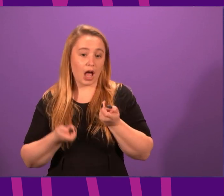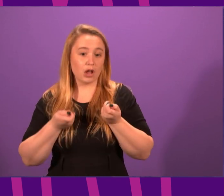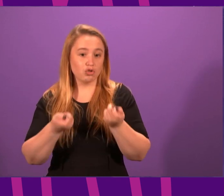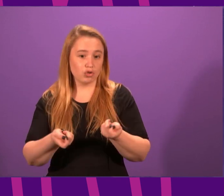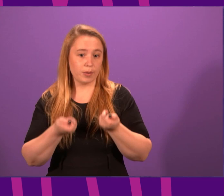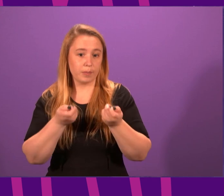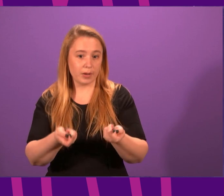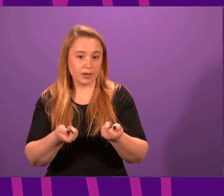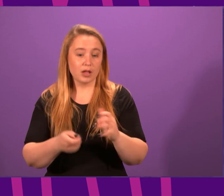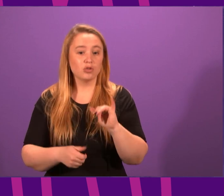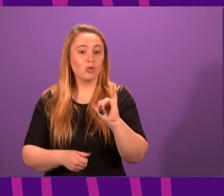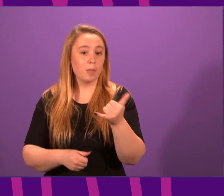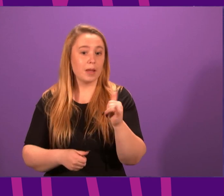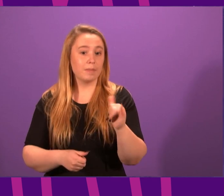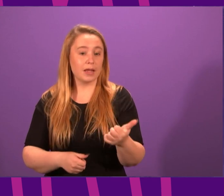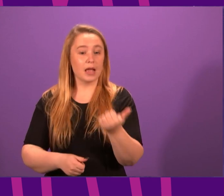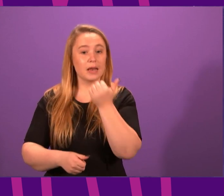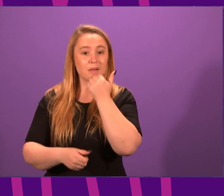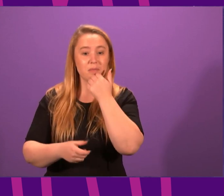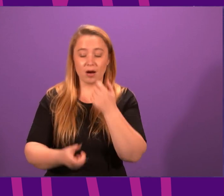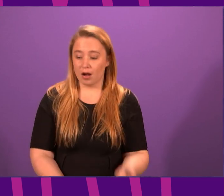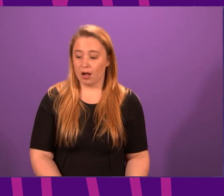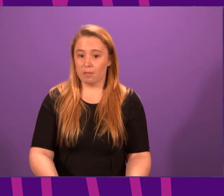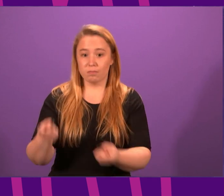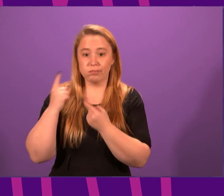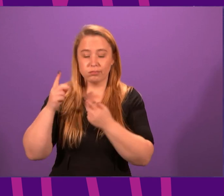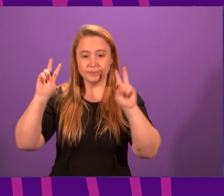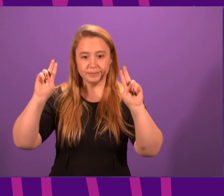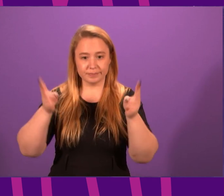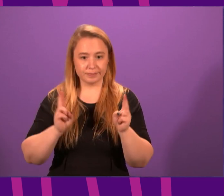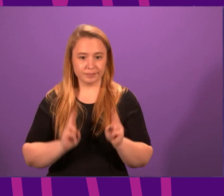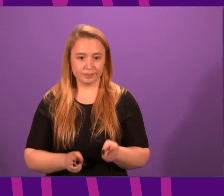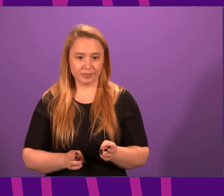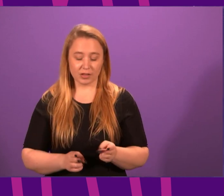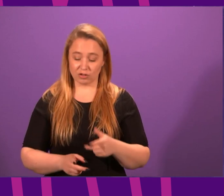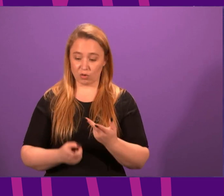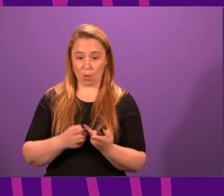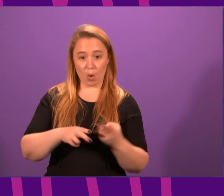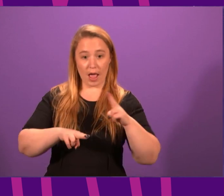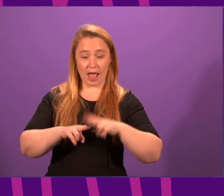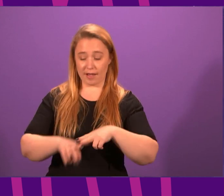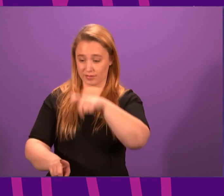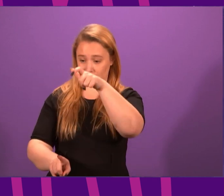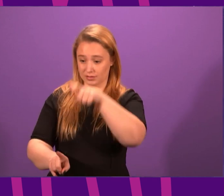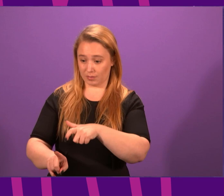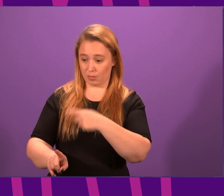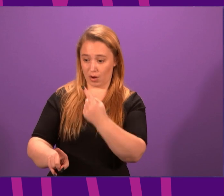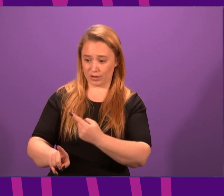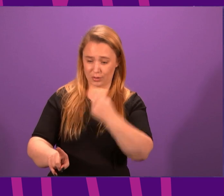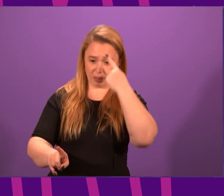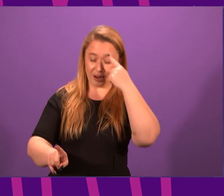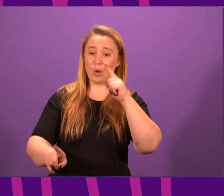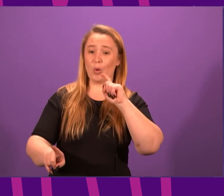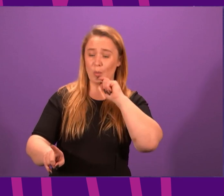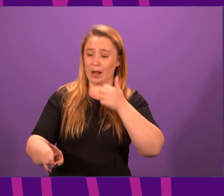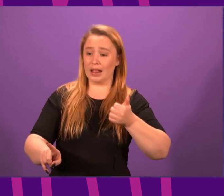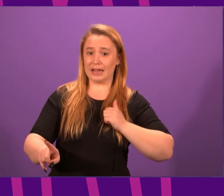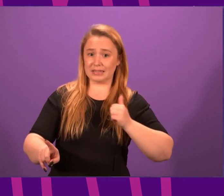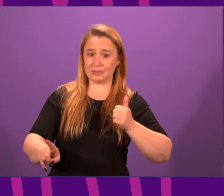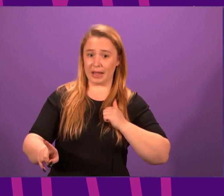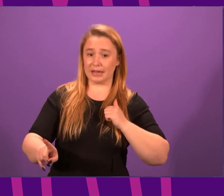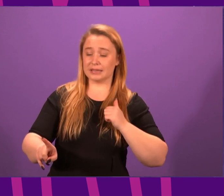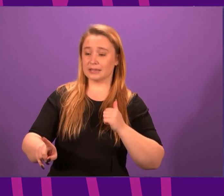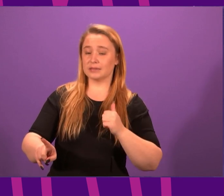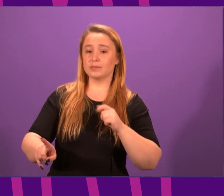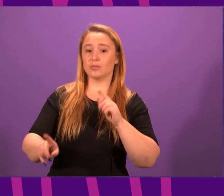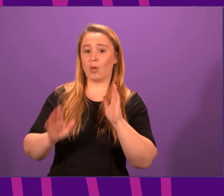if it's possible to reduce the number of those people identified as likely to need hospitalisation once they reach a certain